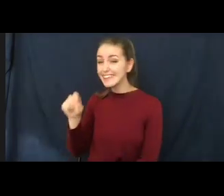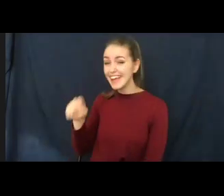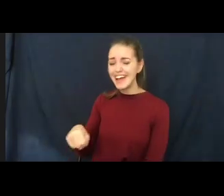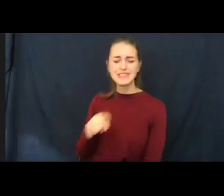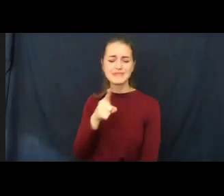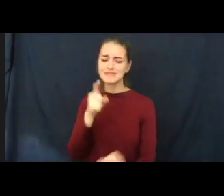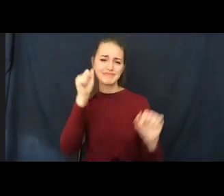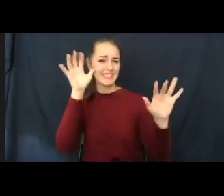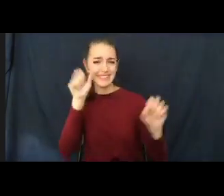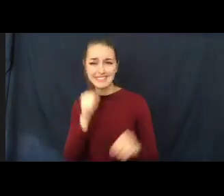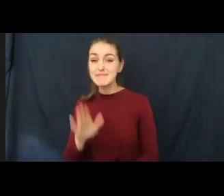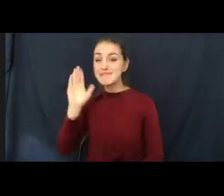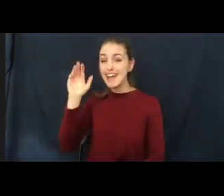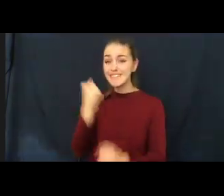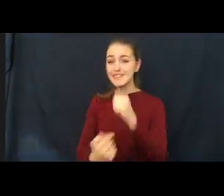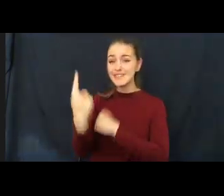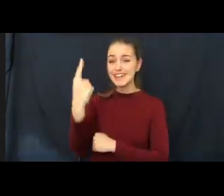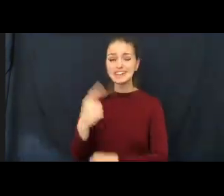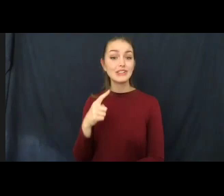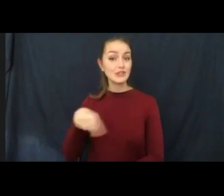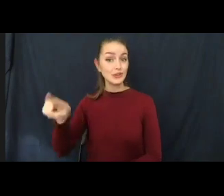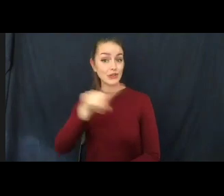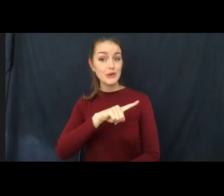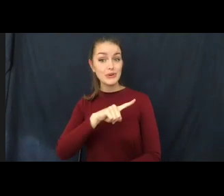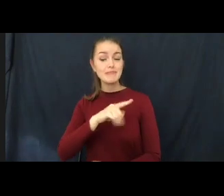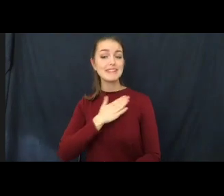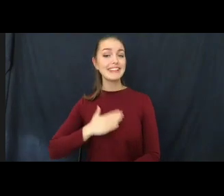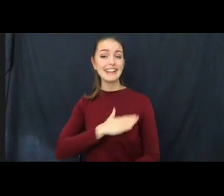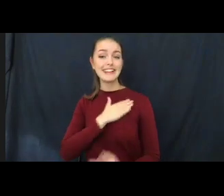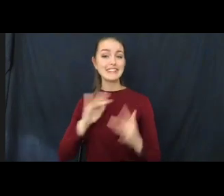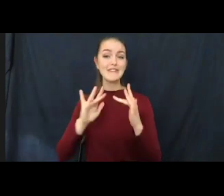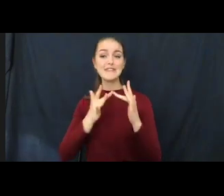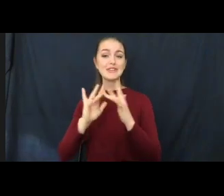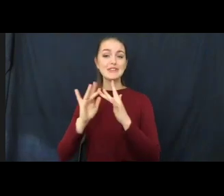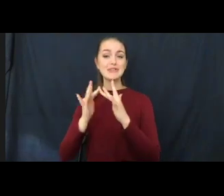you. Hi, everybody. You guys all give them a virtual wave.